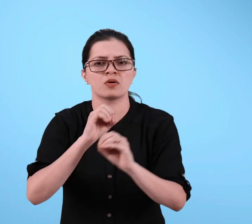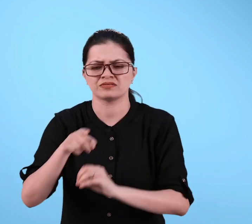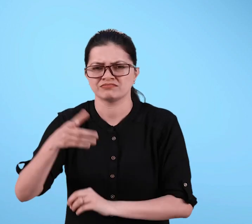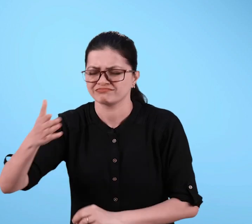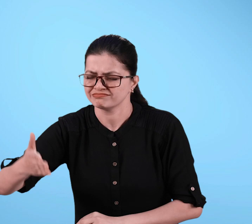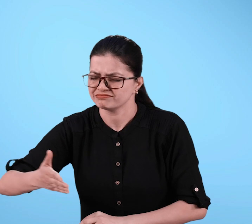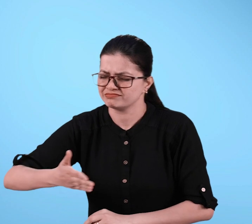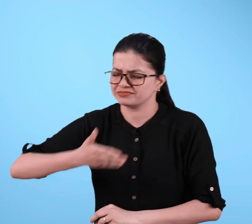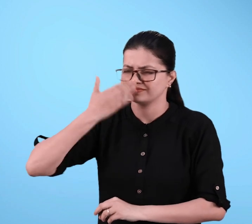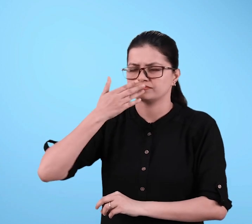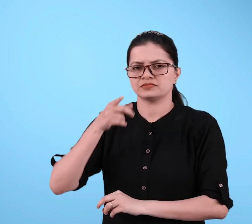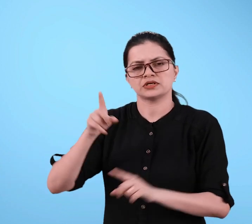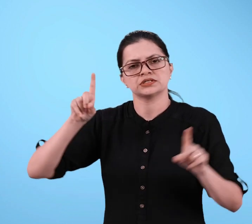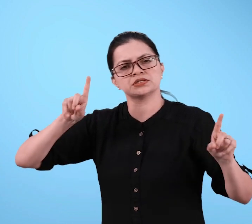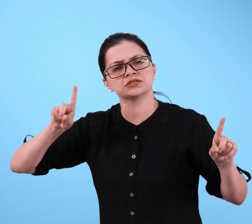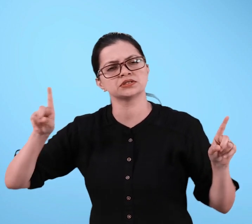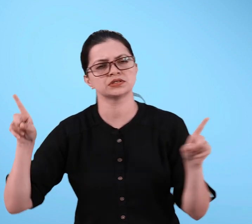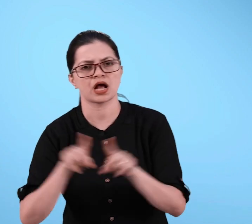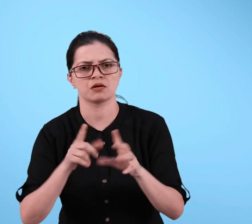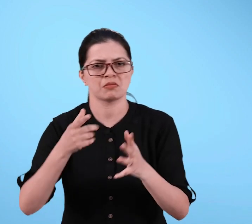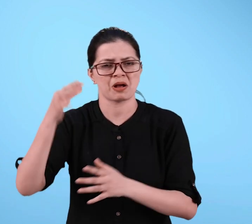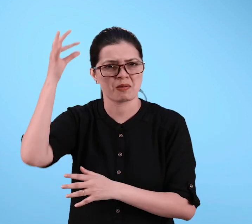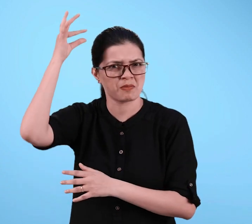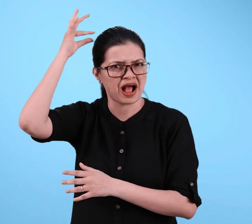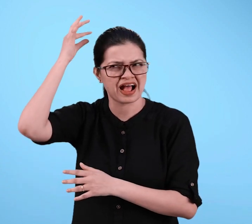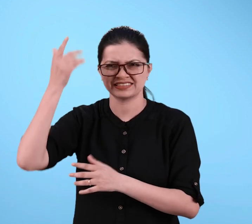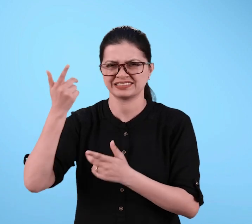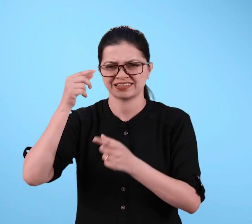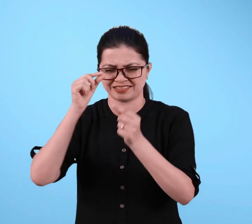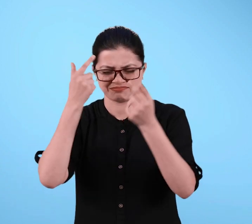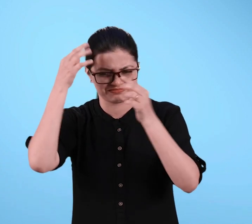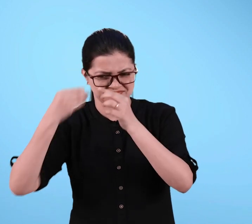Start. It has a strong odor of burning hair.